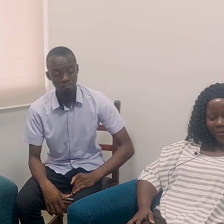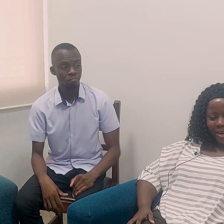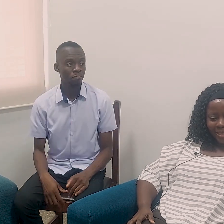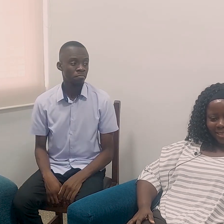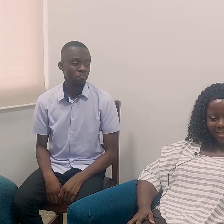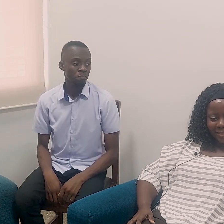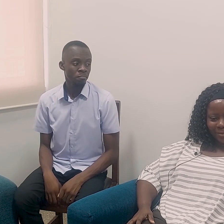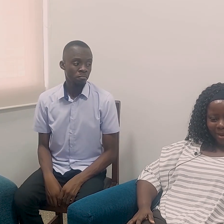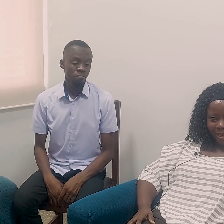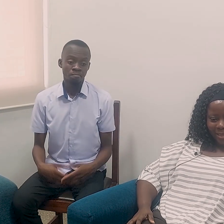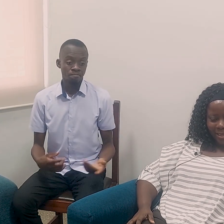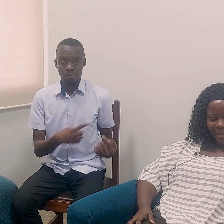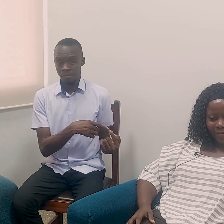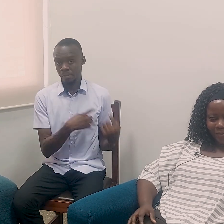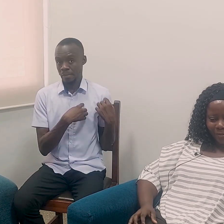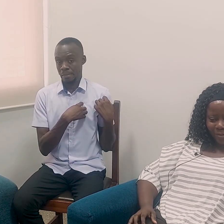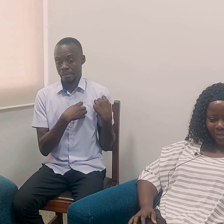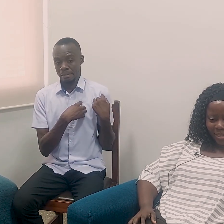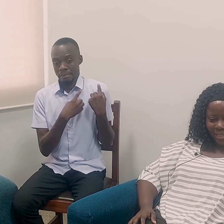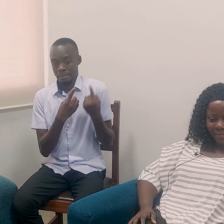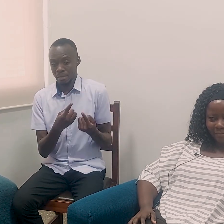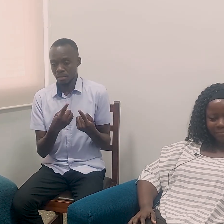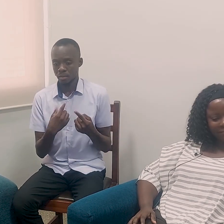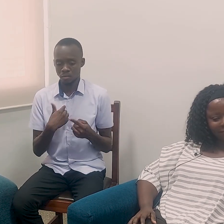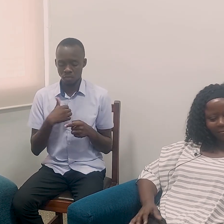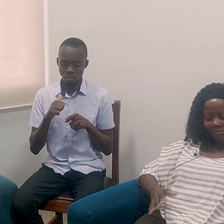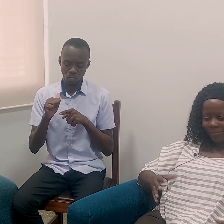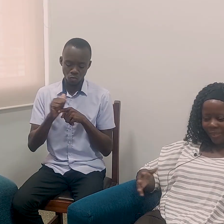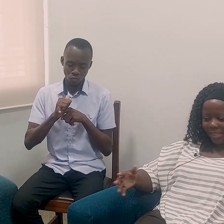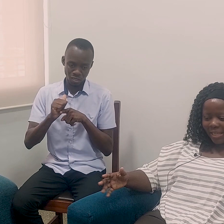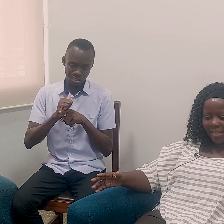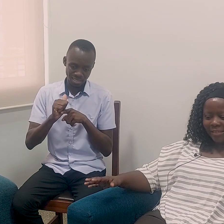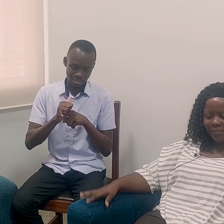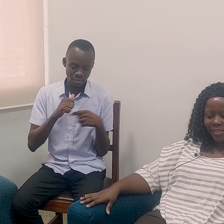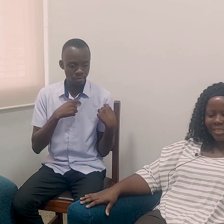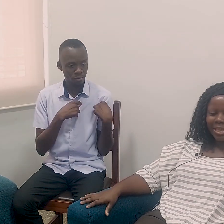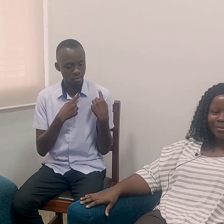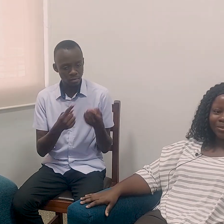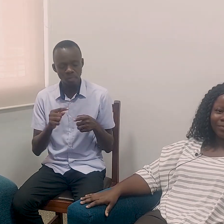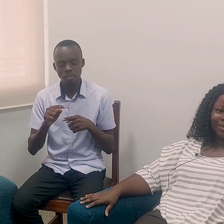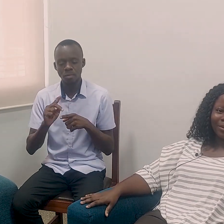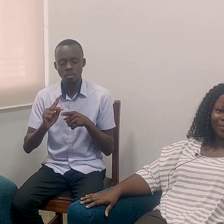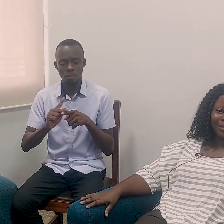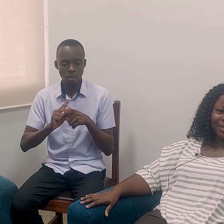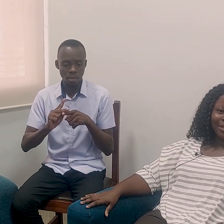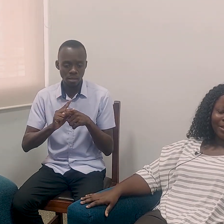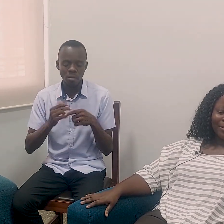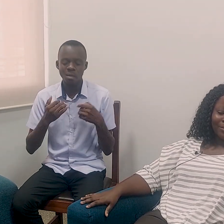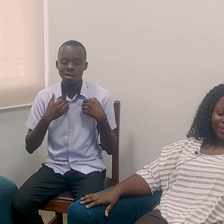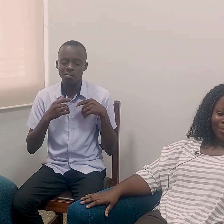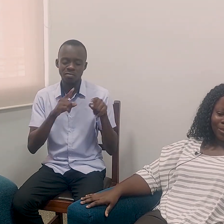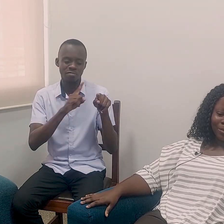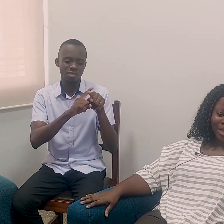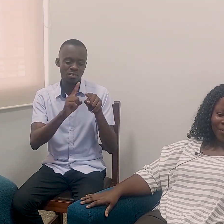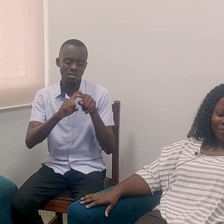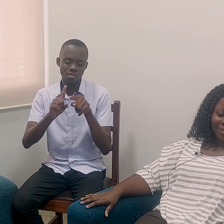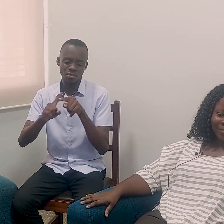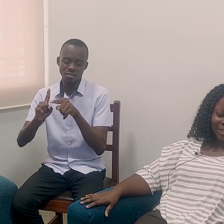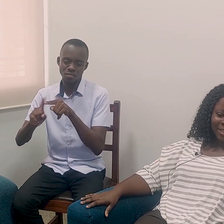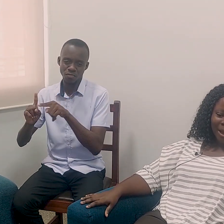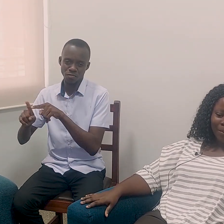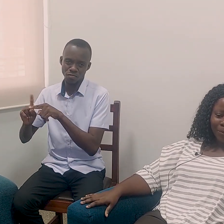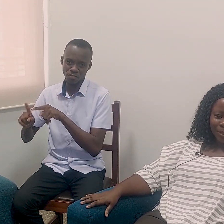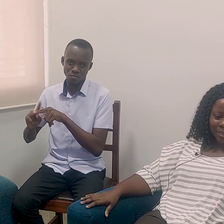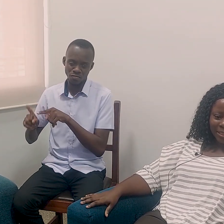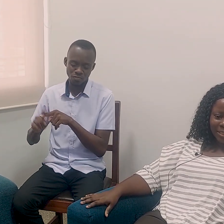from practice, right, and from training, there are different types of therapy because we have